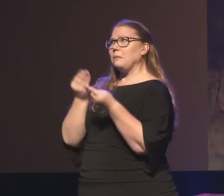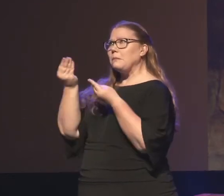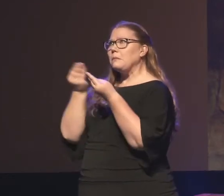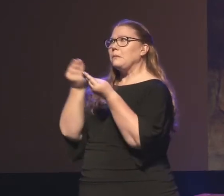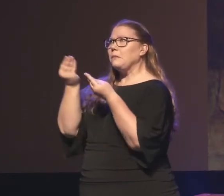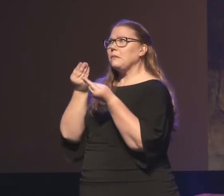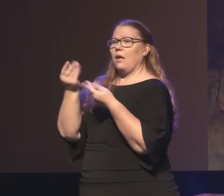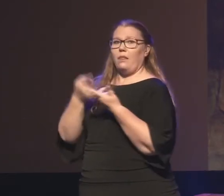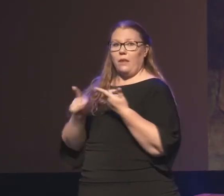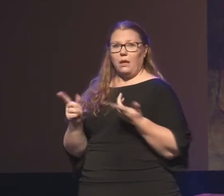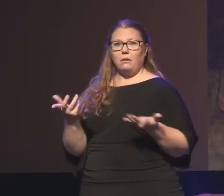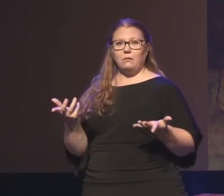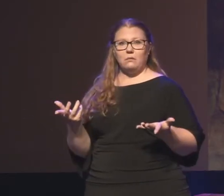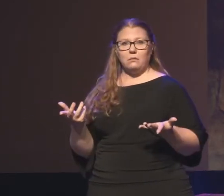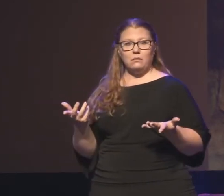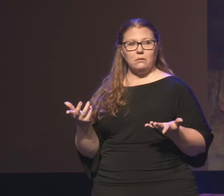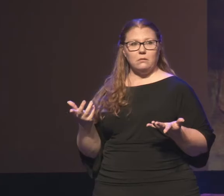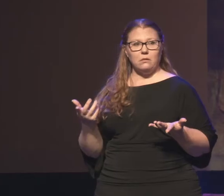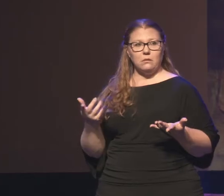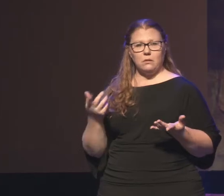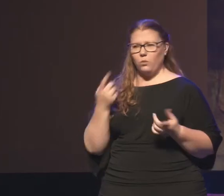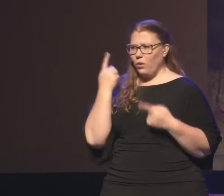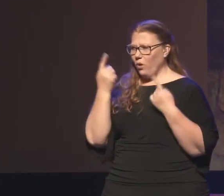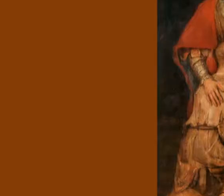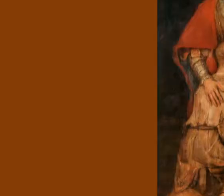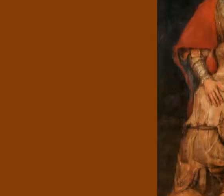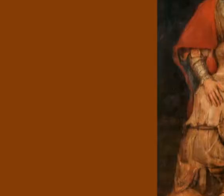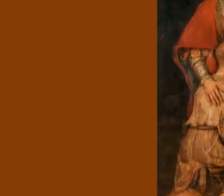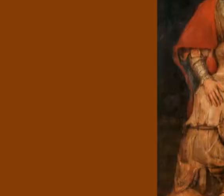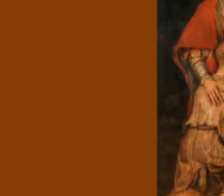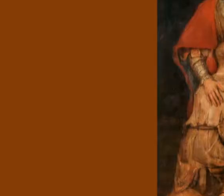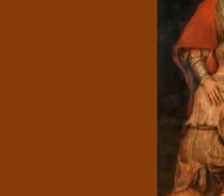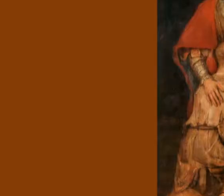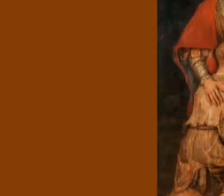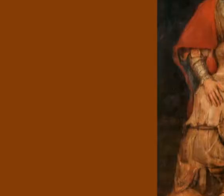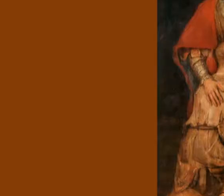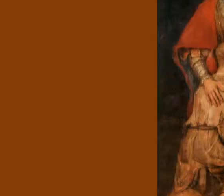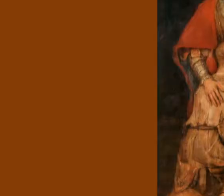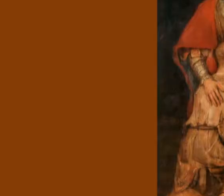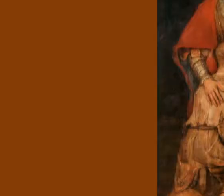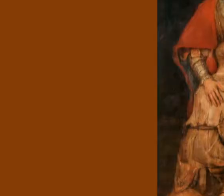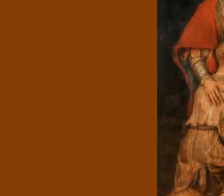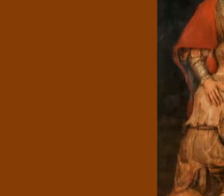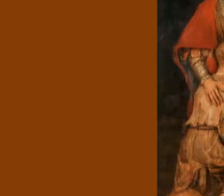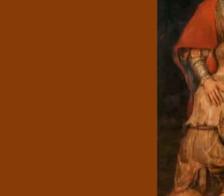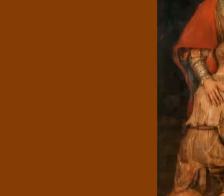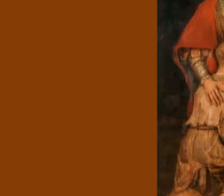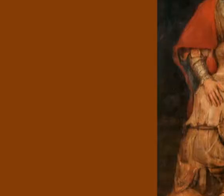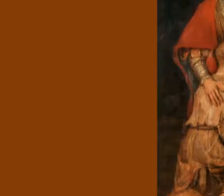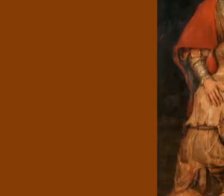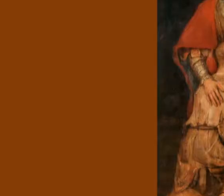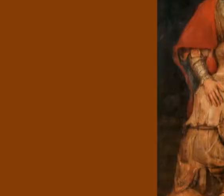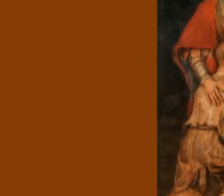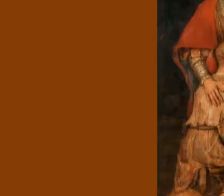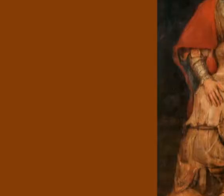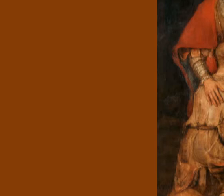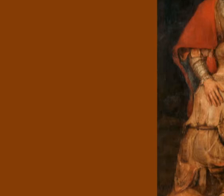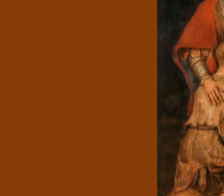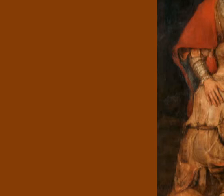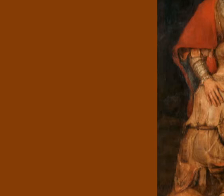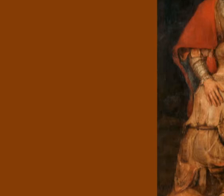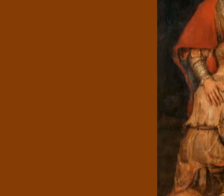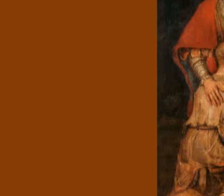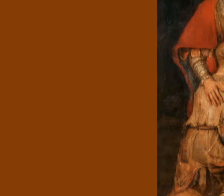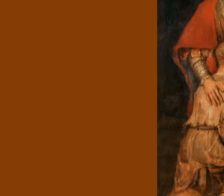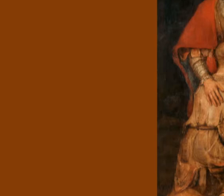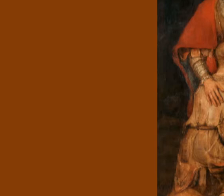then we wonder, when we actually get into the presence of God, what will God's response be?